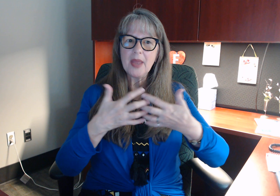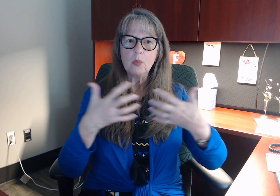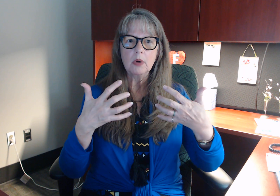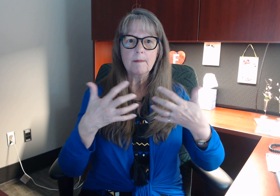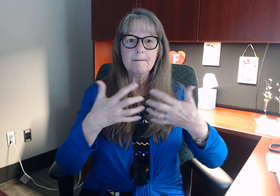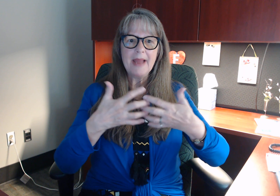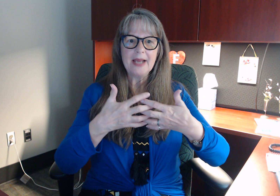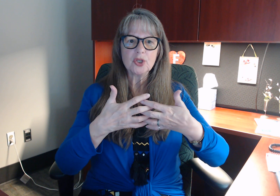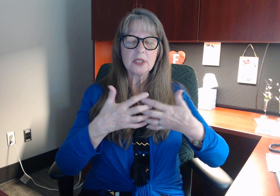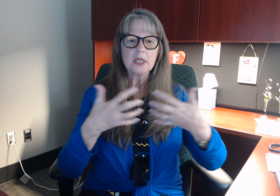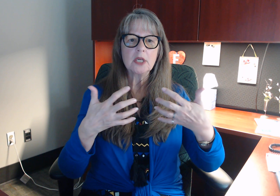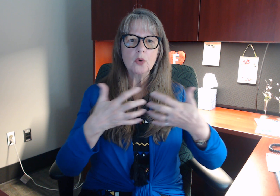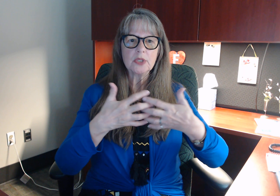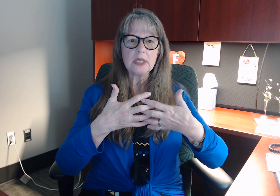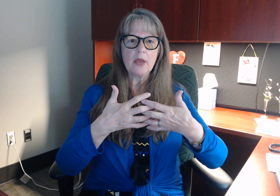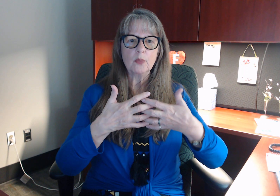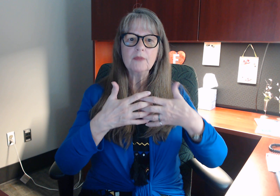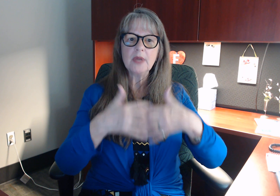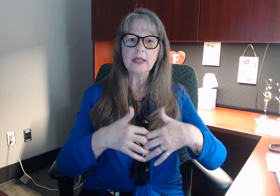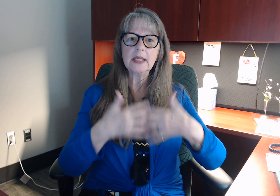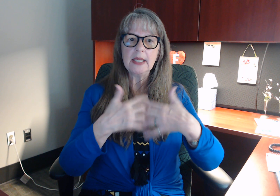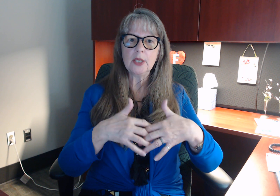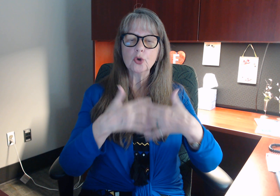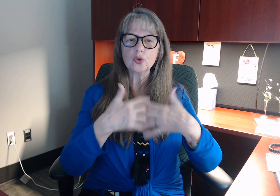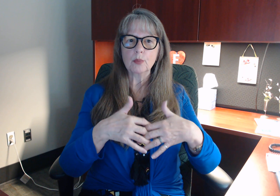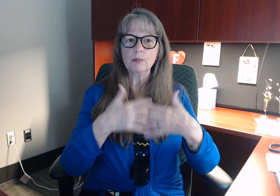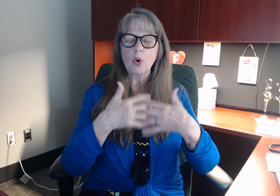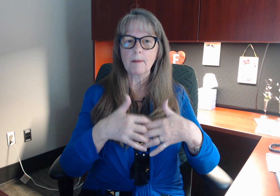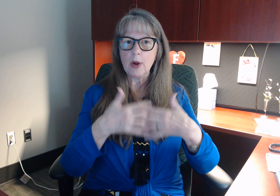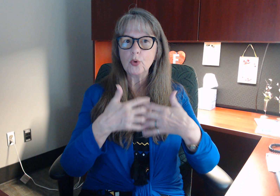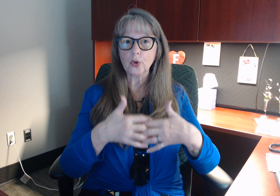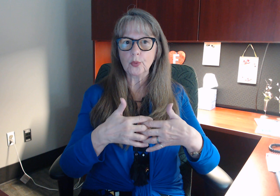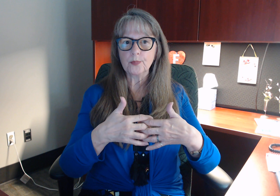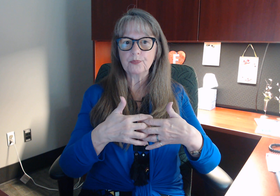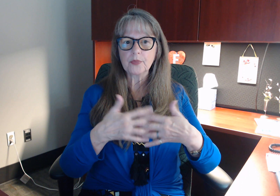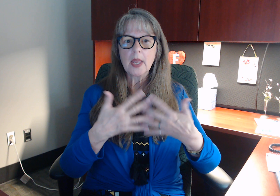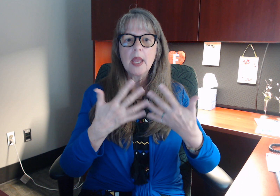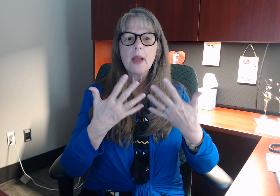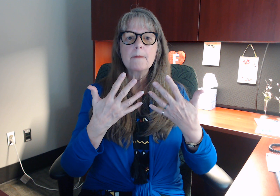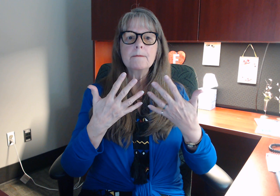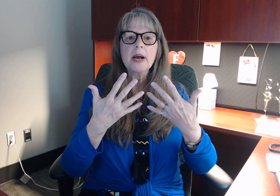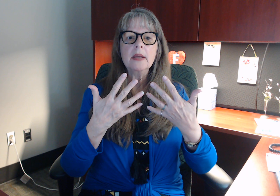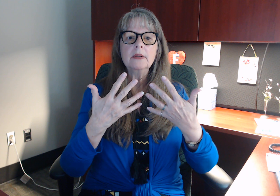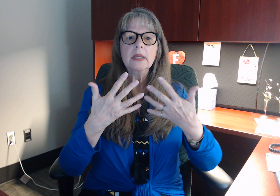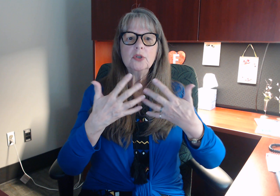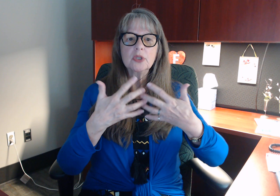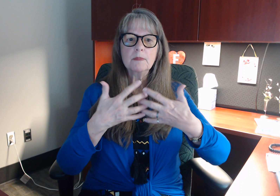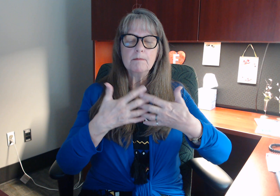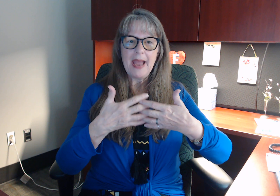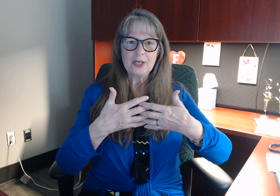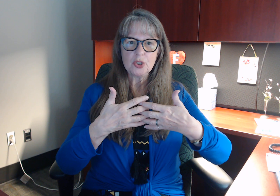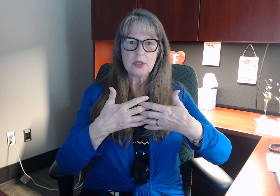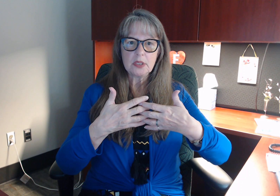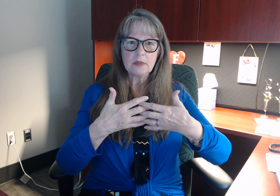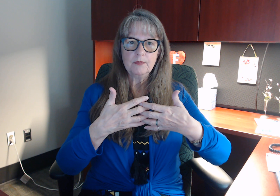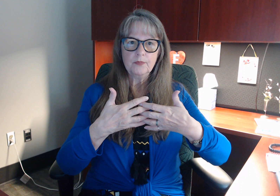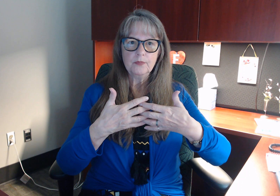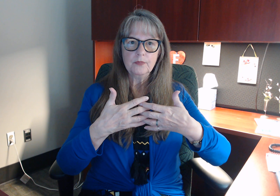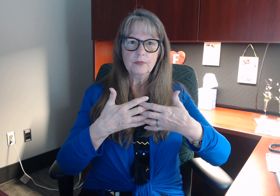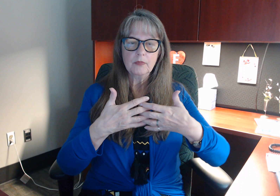word, matches. It goes together. We've done gears or motor, but it just matches.